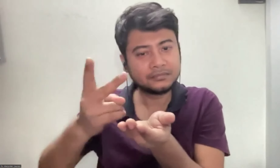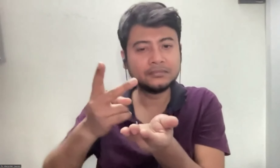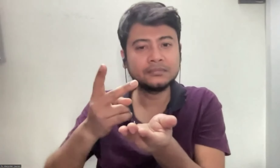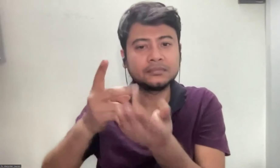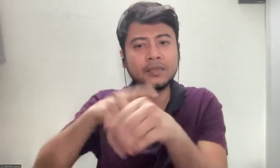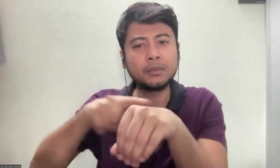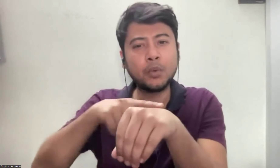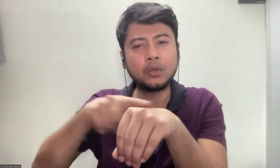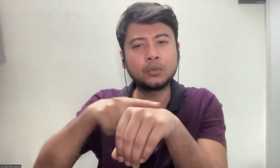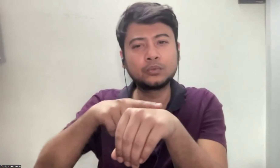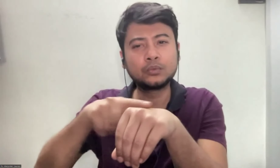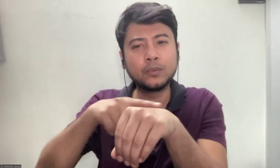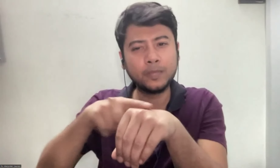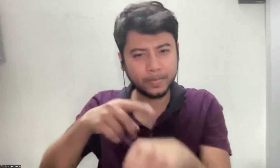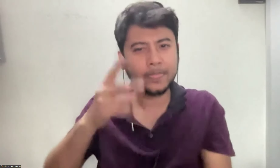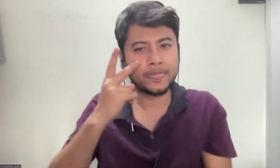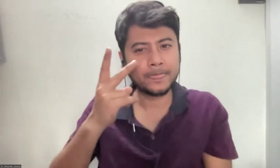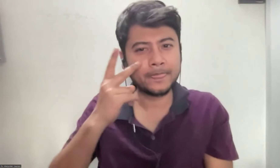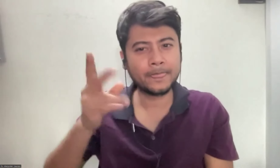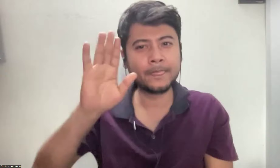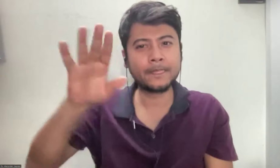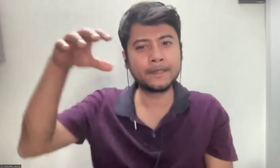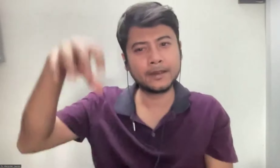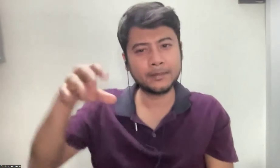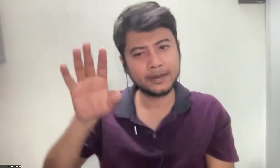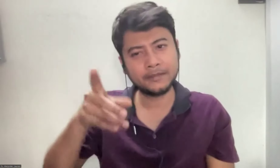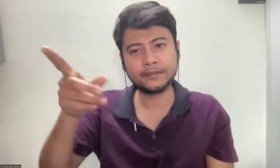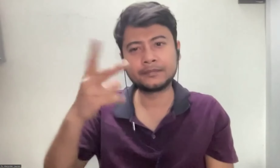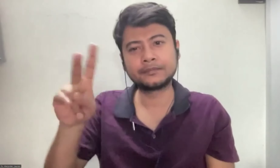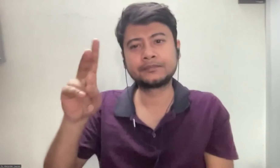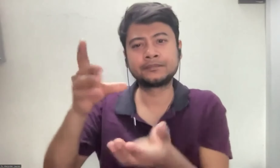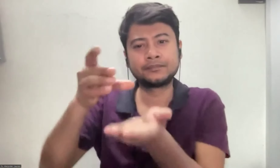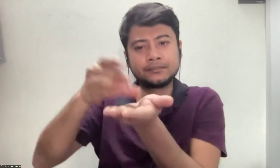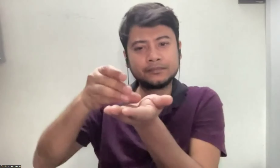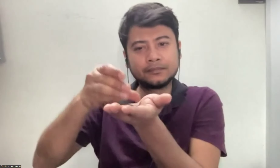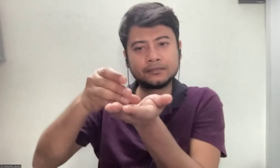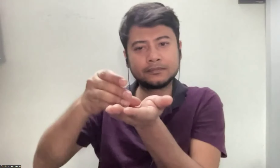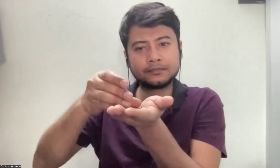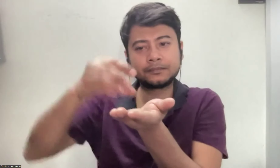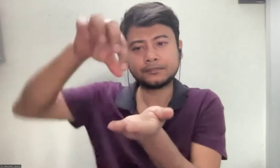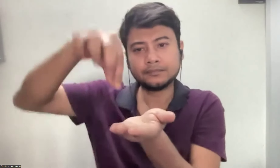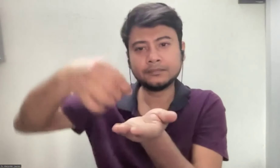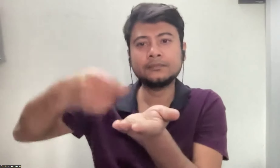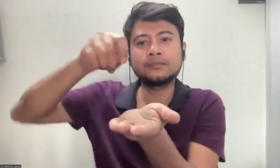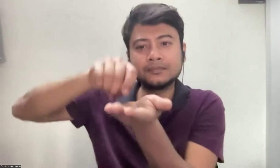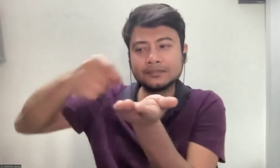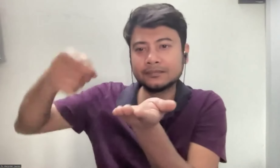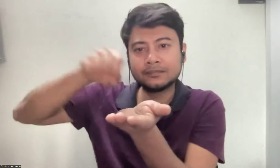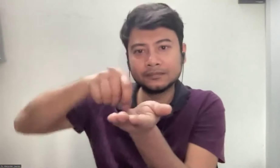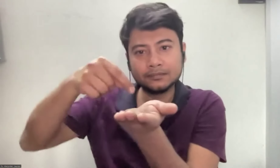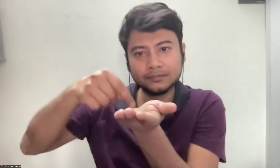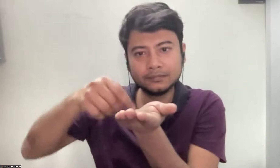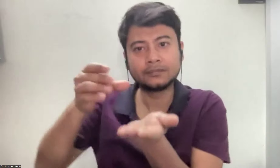so did you see? Have you ever? You must have seen it in the temple. That small cup which has a spoon. You can buy it from any utensil